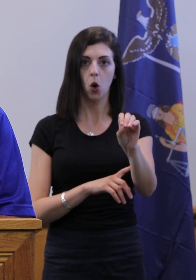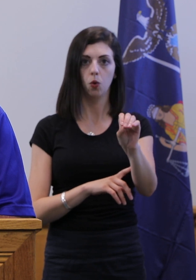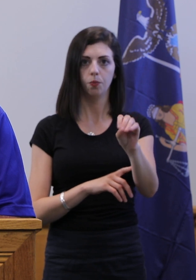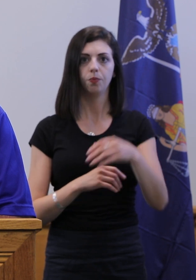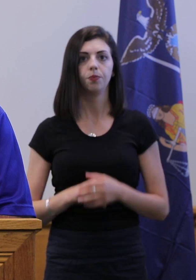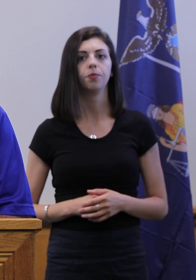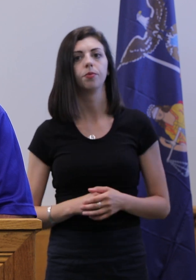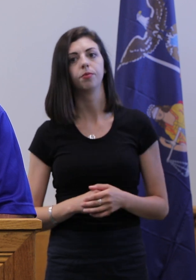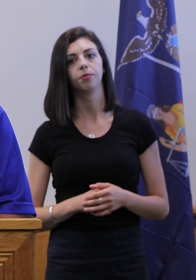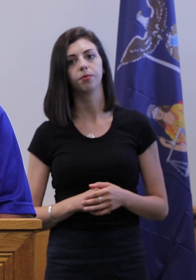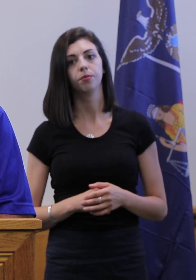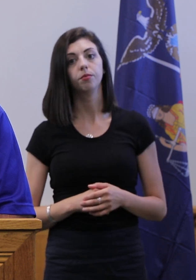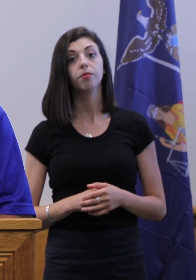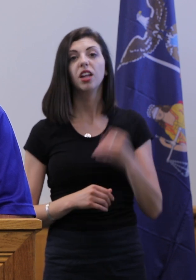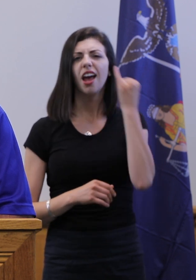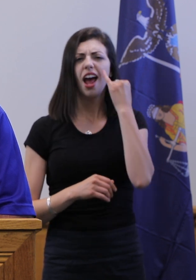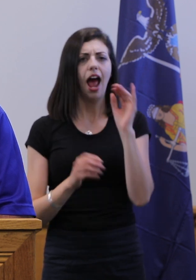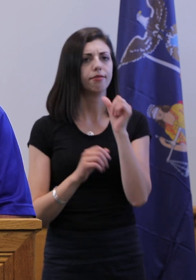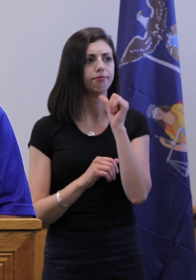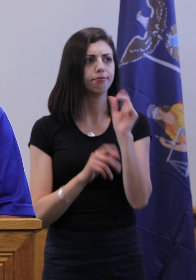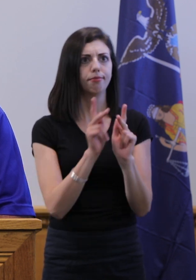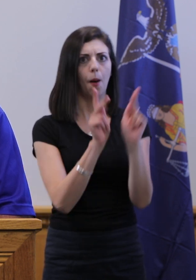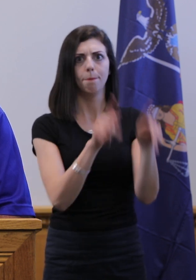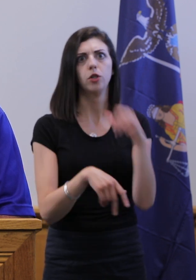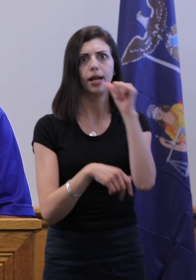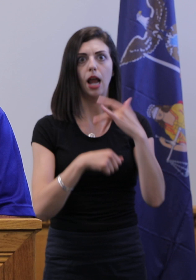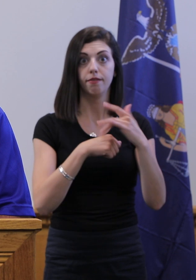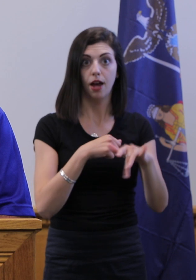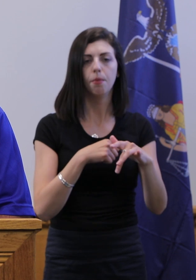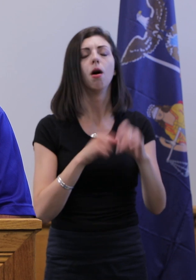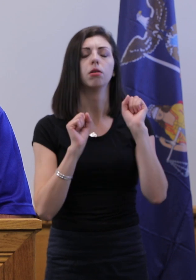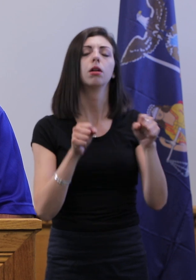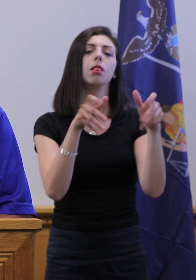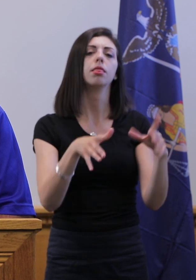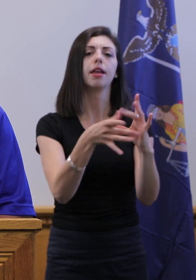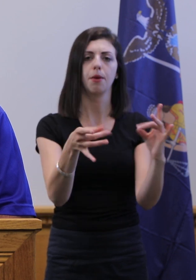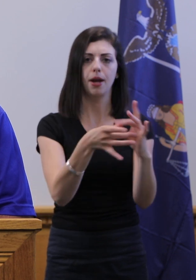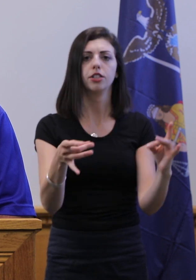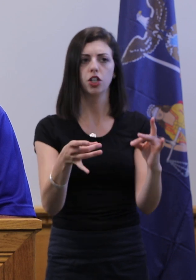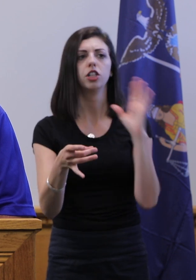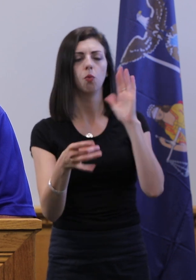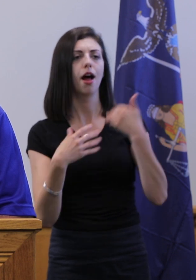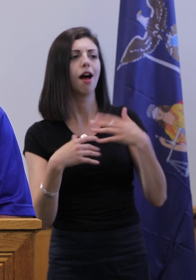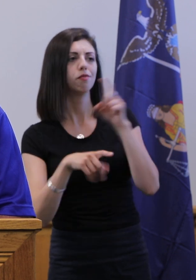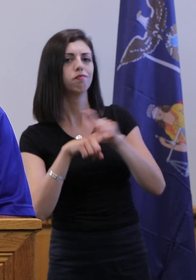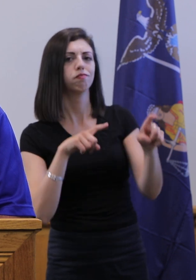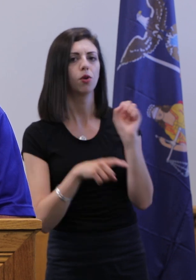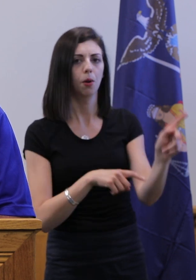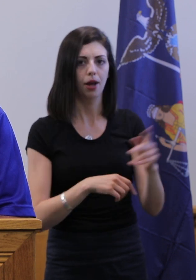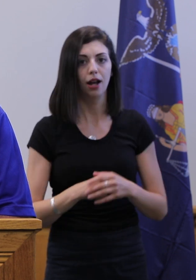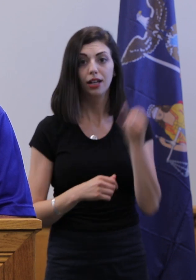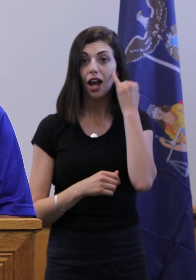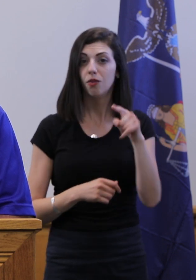315-349-3330. After hours, you may leave a message and someone will return your call. If you feel sick, stay home and get